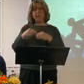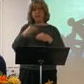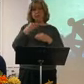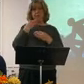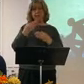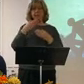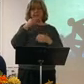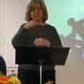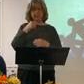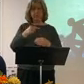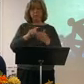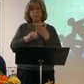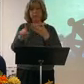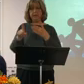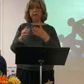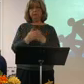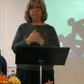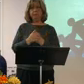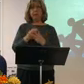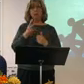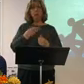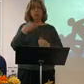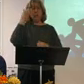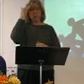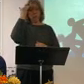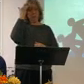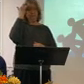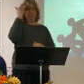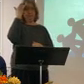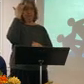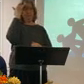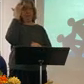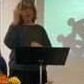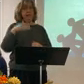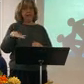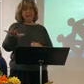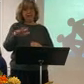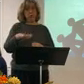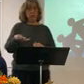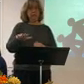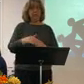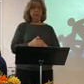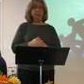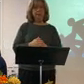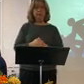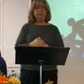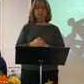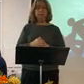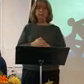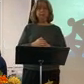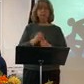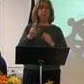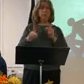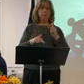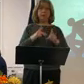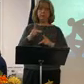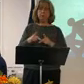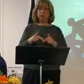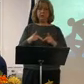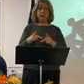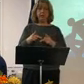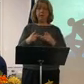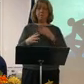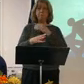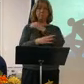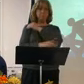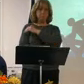cook the dinner without worrying about it. We know that likely in our community, there aren't people who are so desperately poor